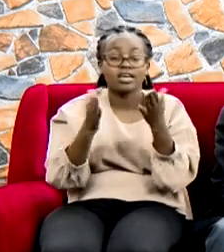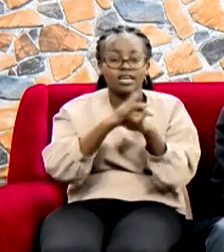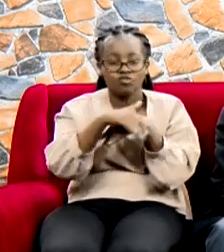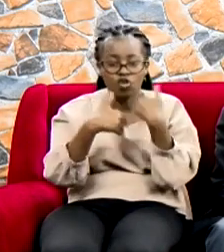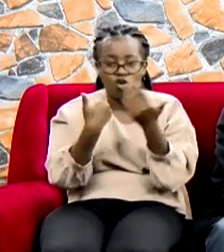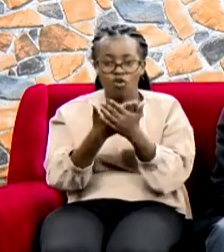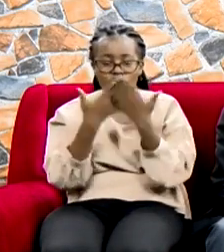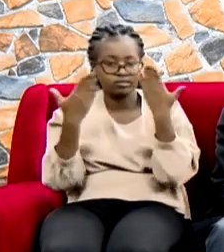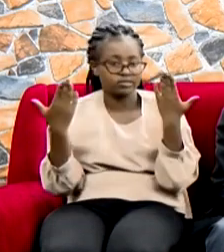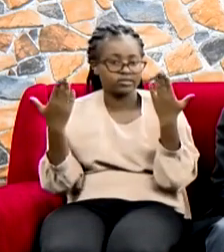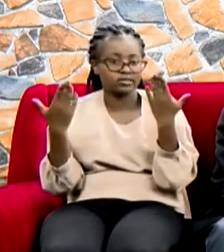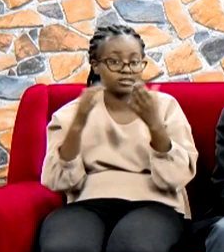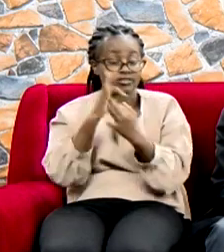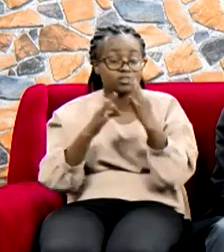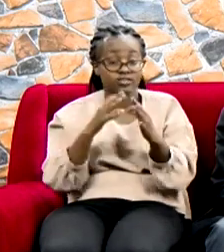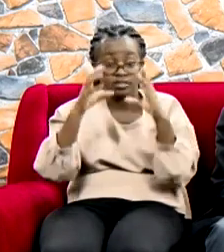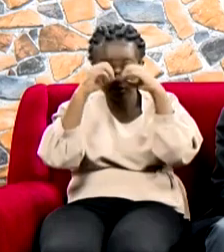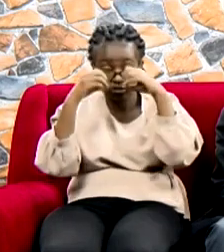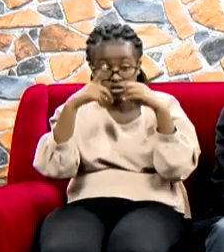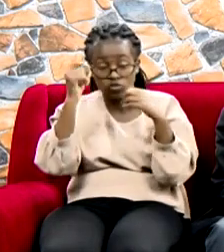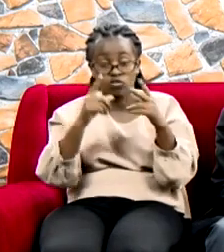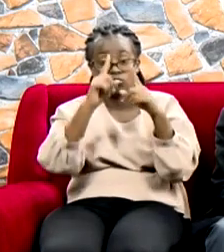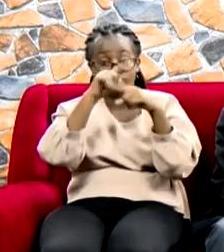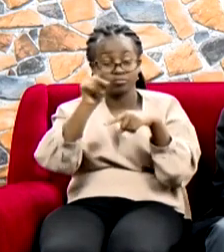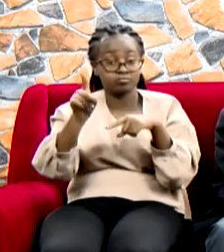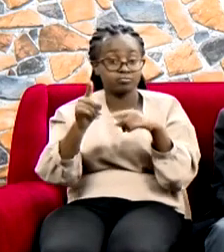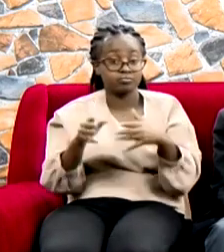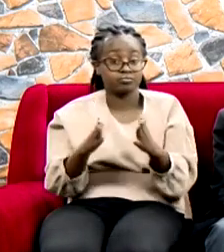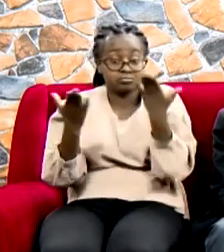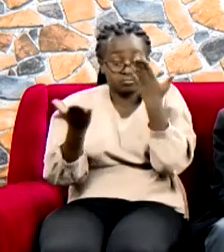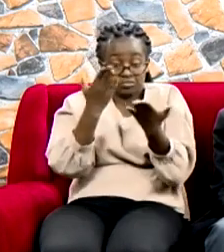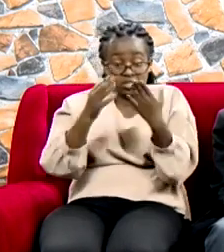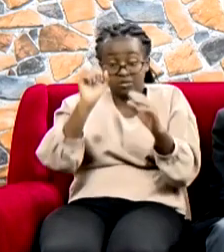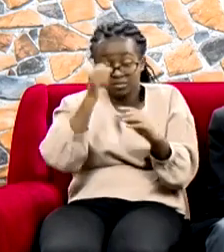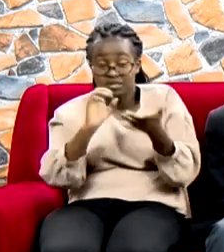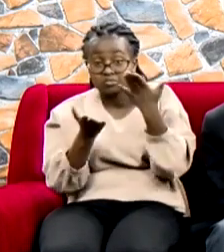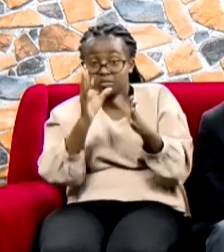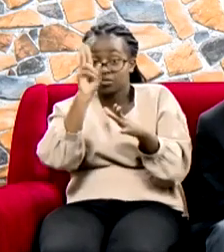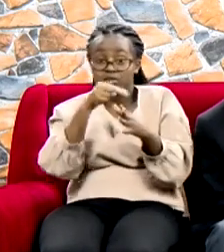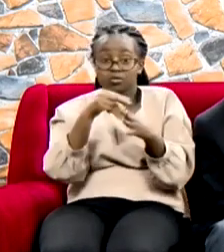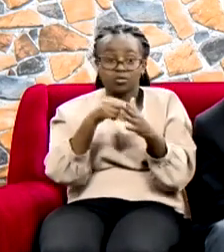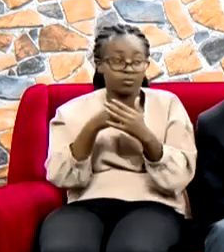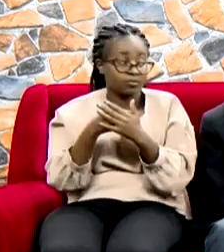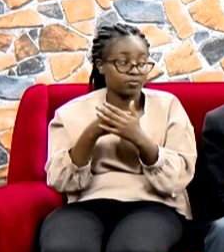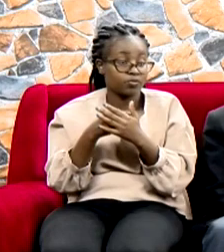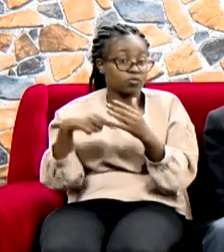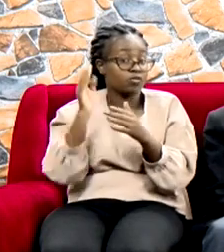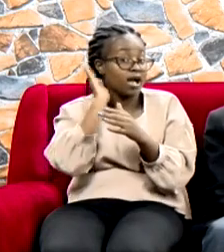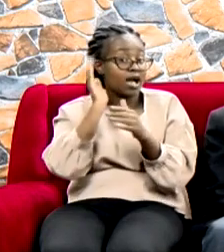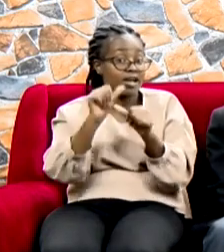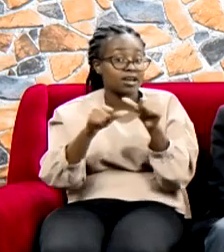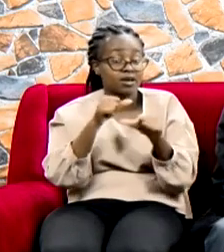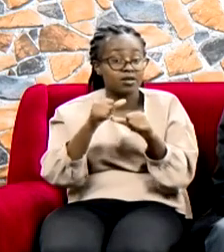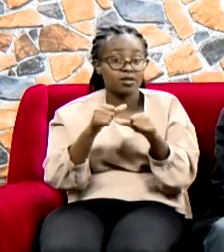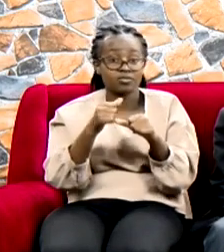kinds of information. So they are, even if they're Googling, they're going to the right channel. Maybe yes, maybe no. Why? We've just heard about red